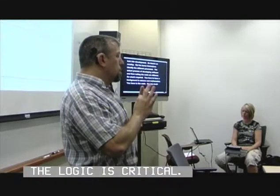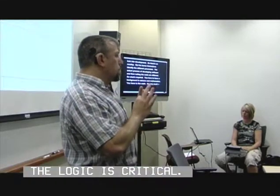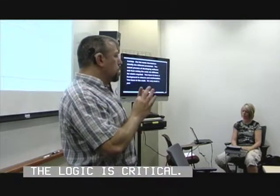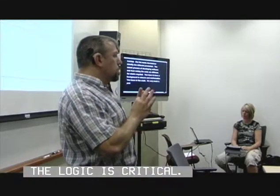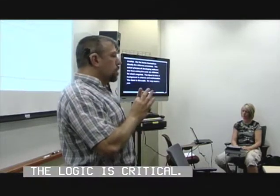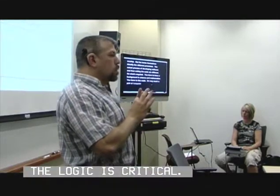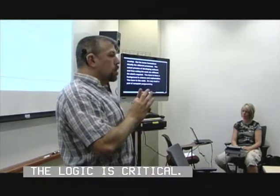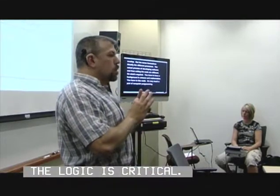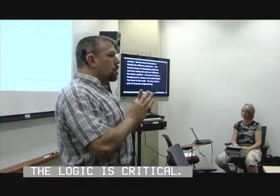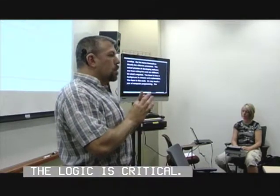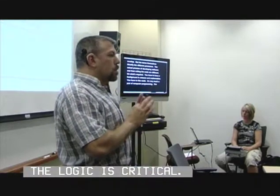logic is critical.